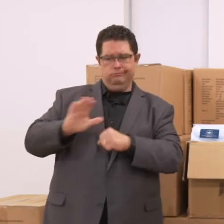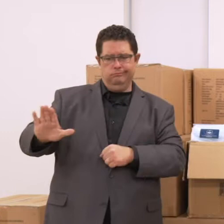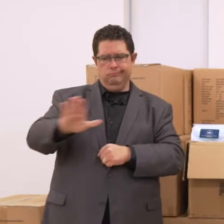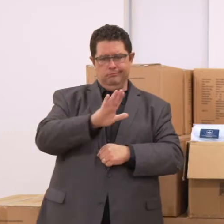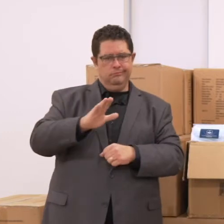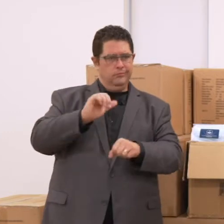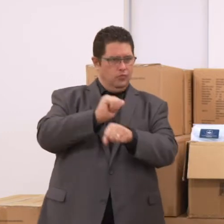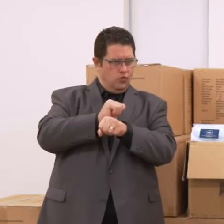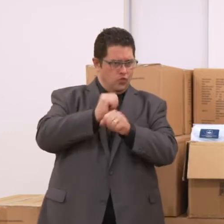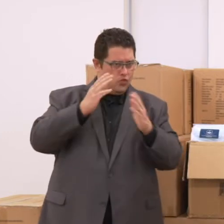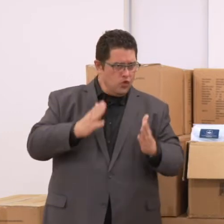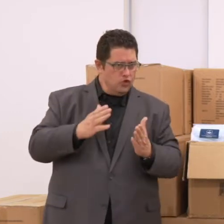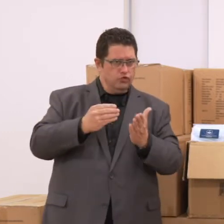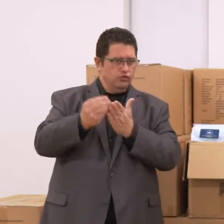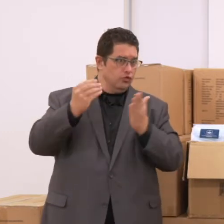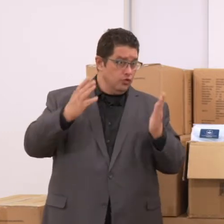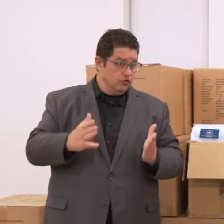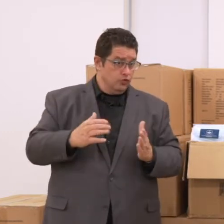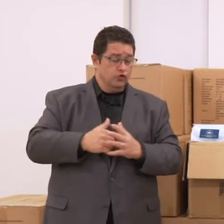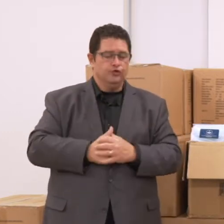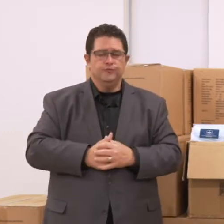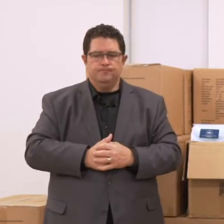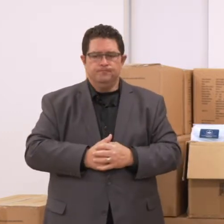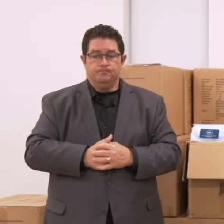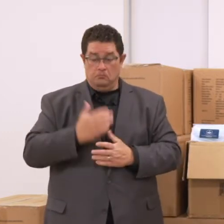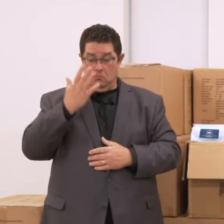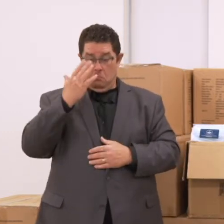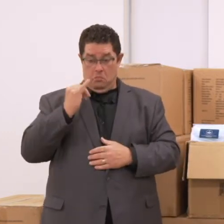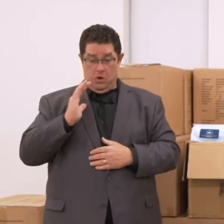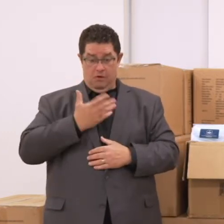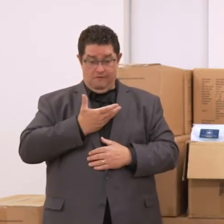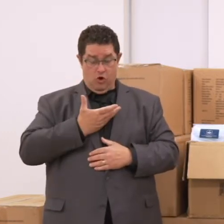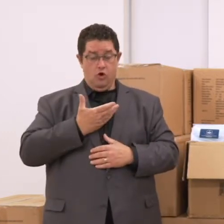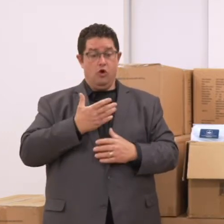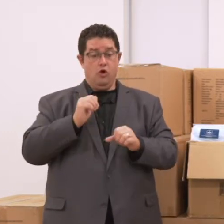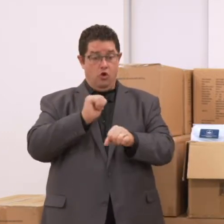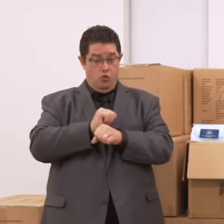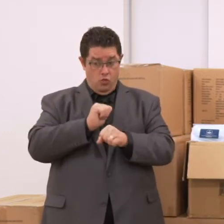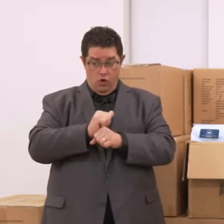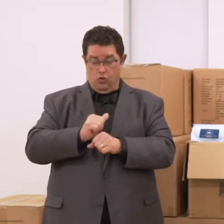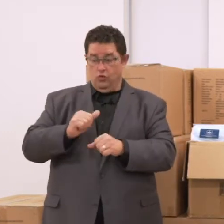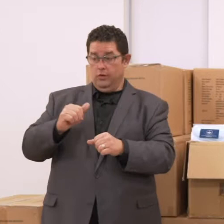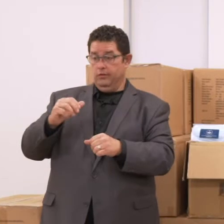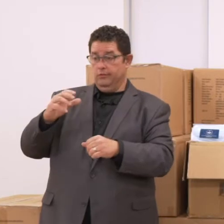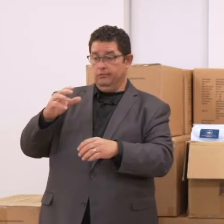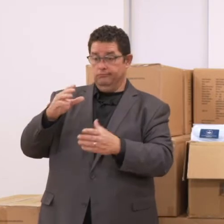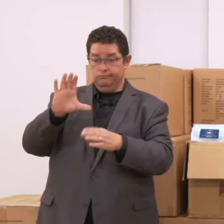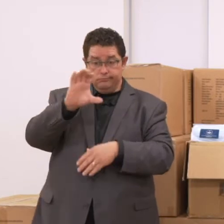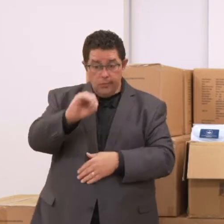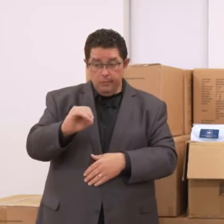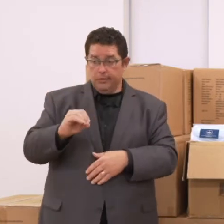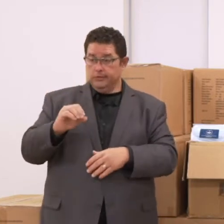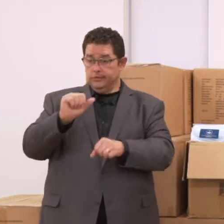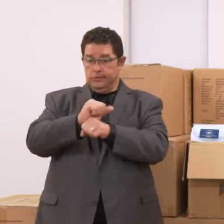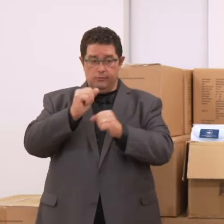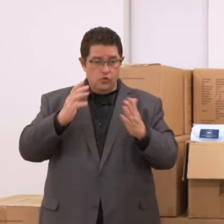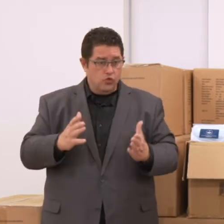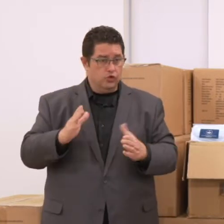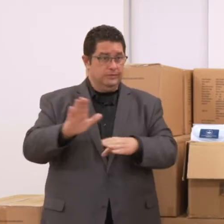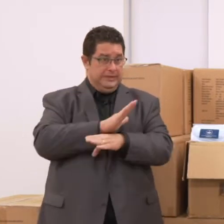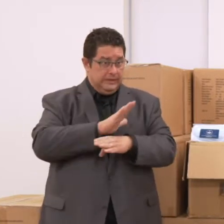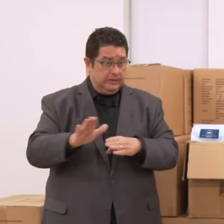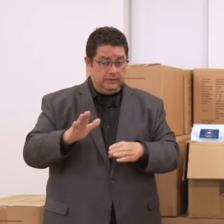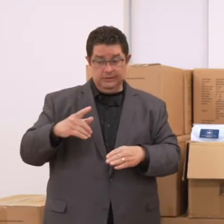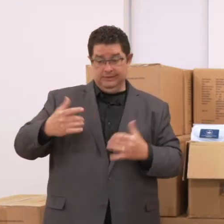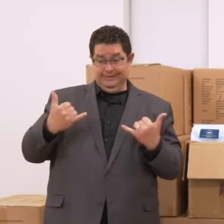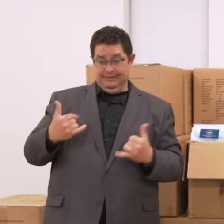COVID-19 outbreak. And because of our work with workers, employees, and businesses, they now have guidelines